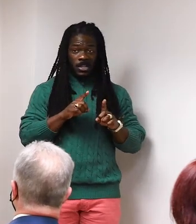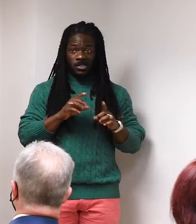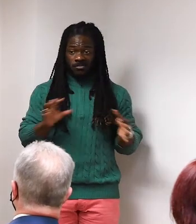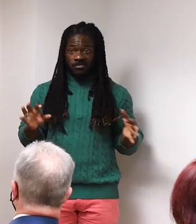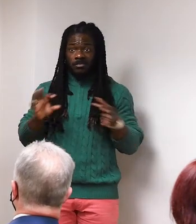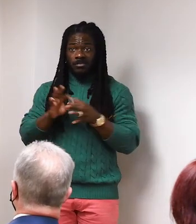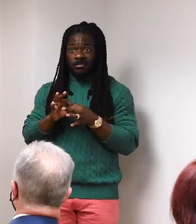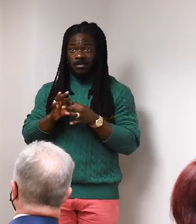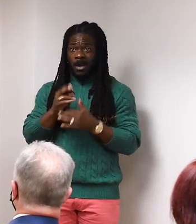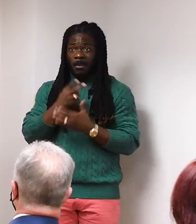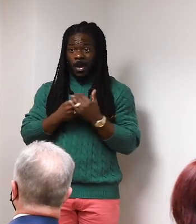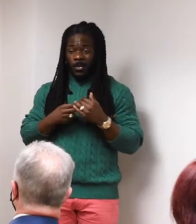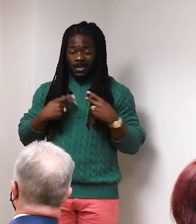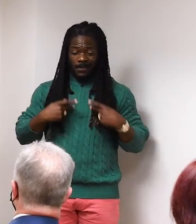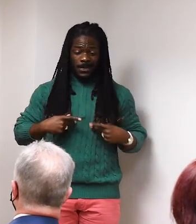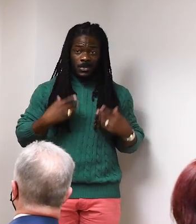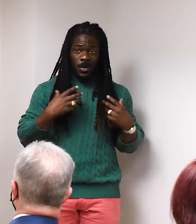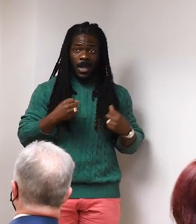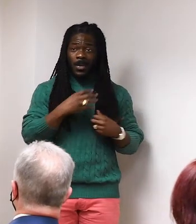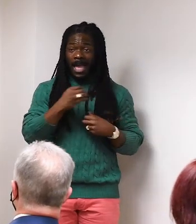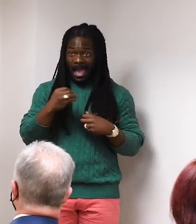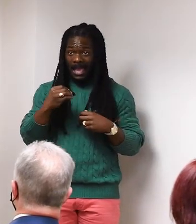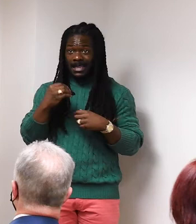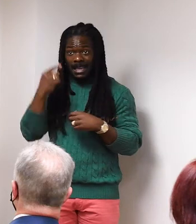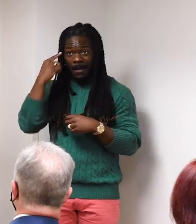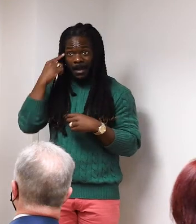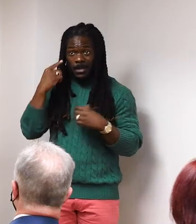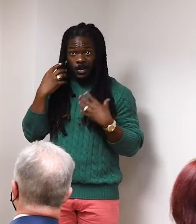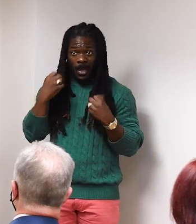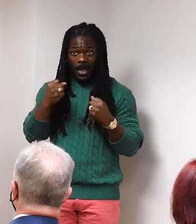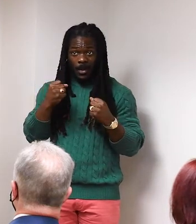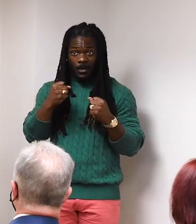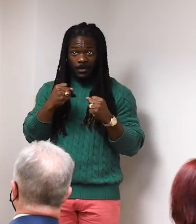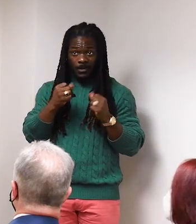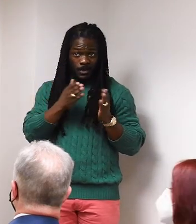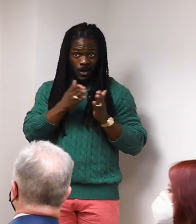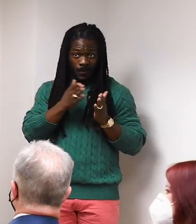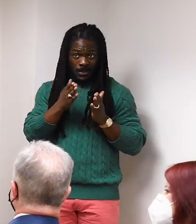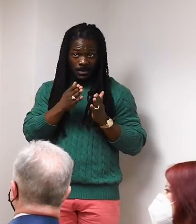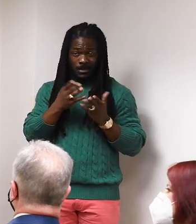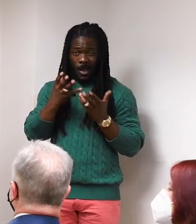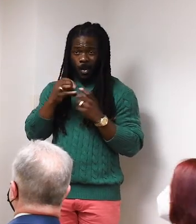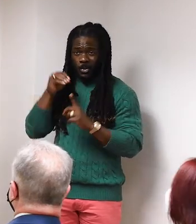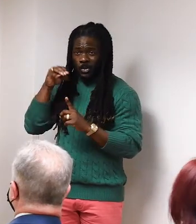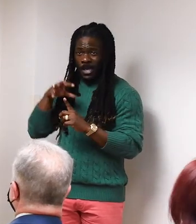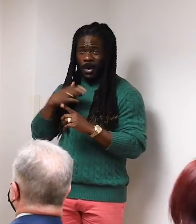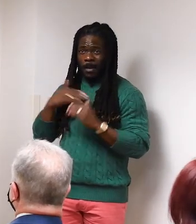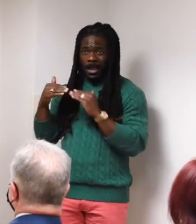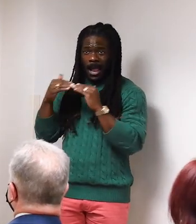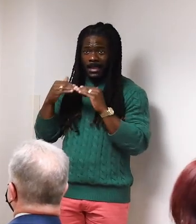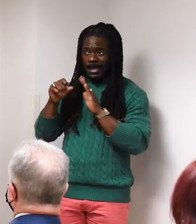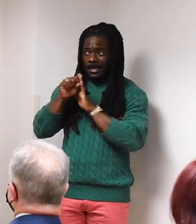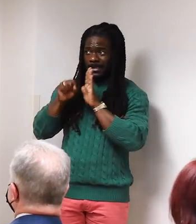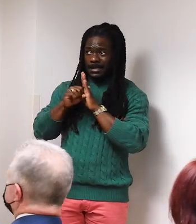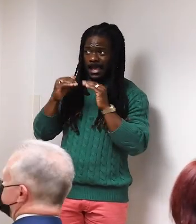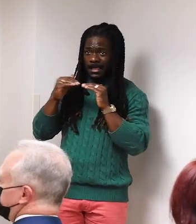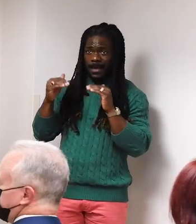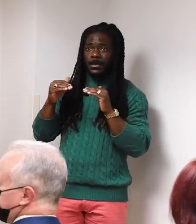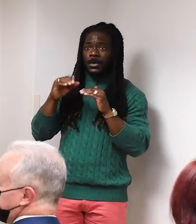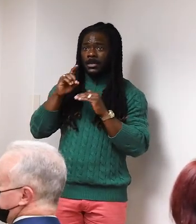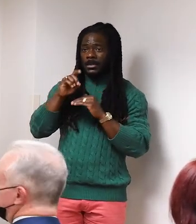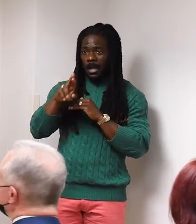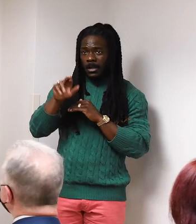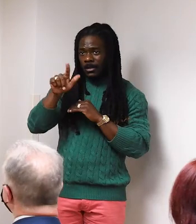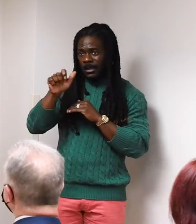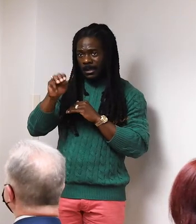both with physical health but also in terms of mental health services. And I want to give a shout out to my colleague at the state level, Dr. Lamb, for